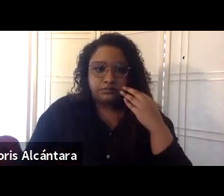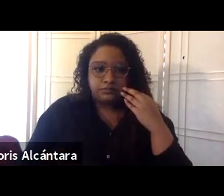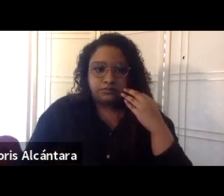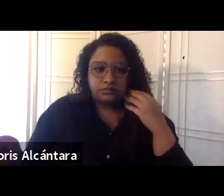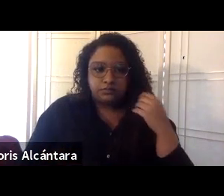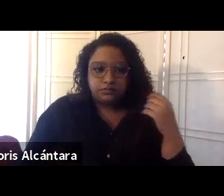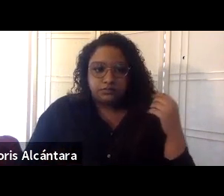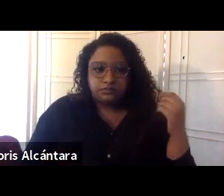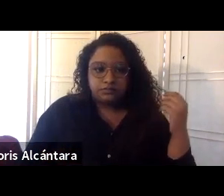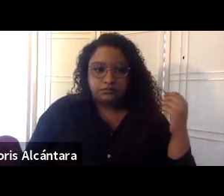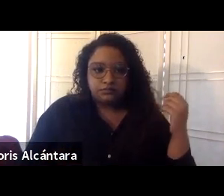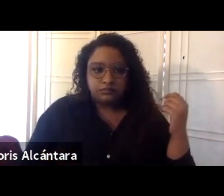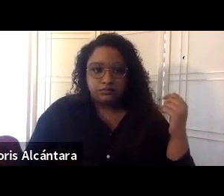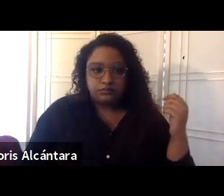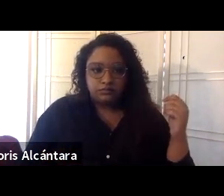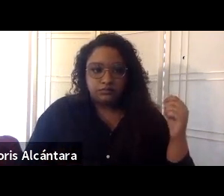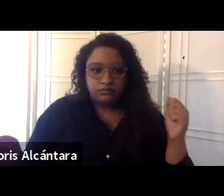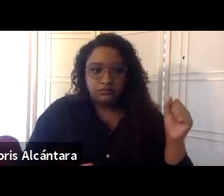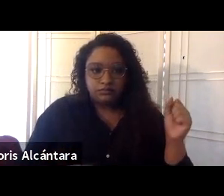post Fulbright experience.